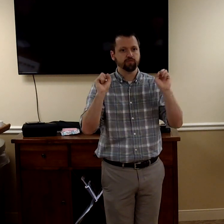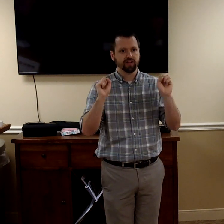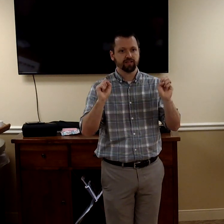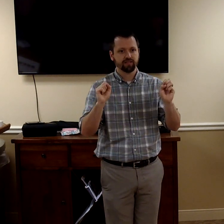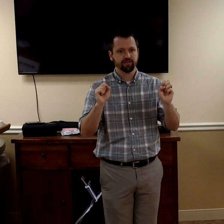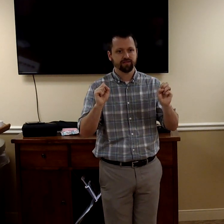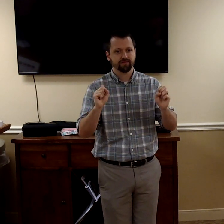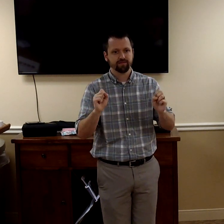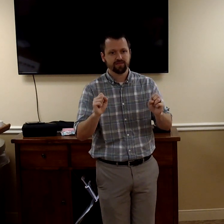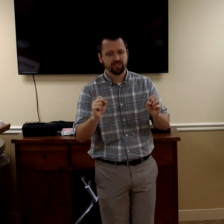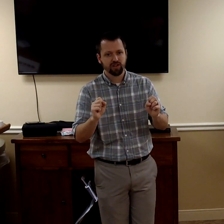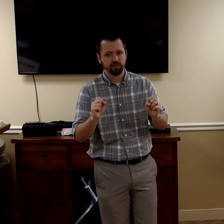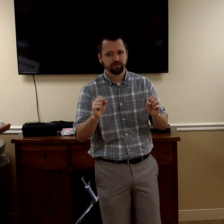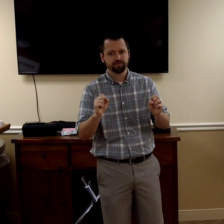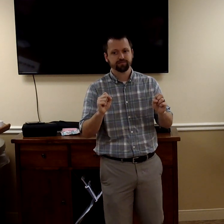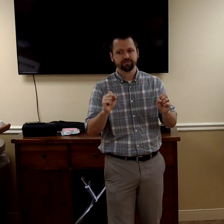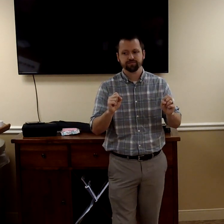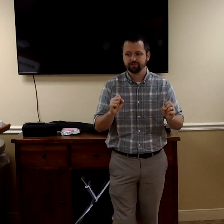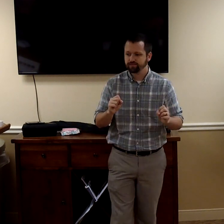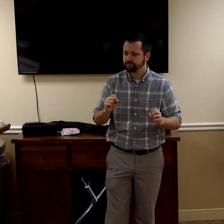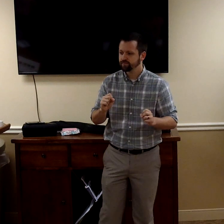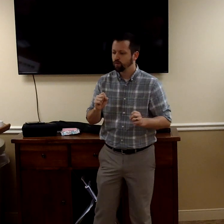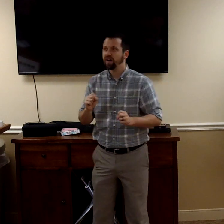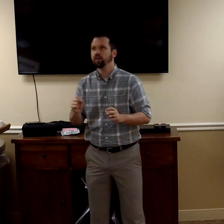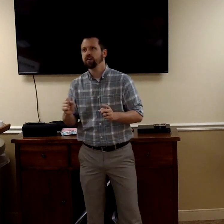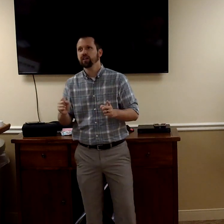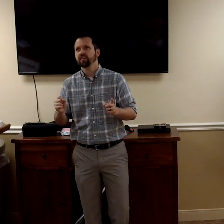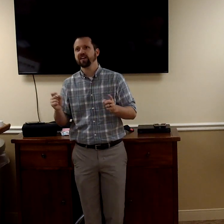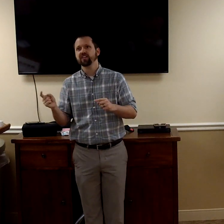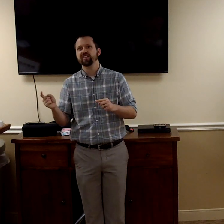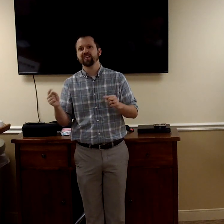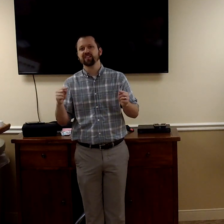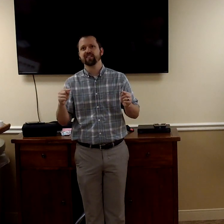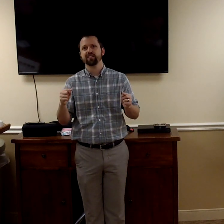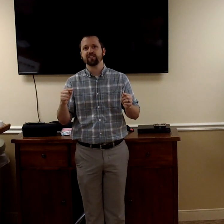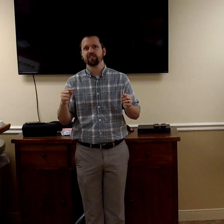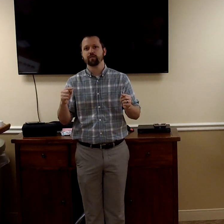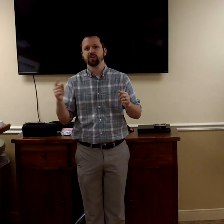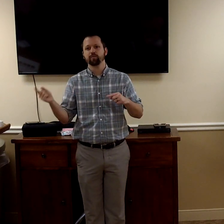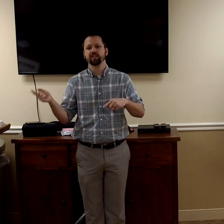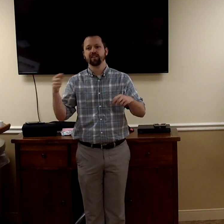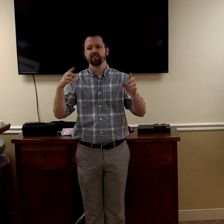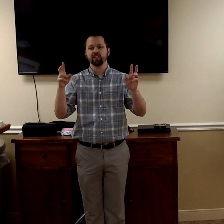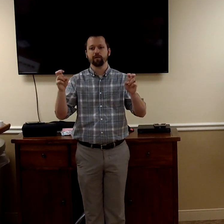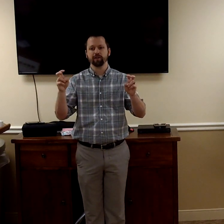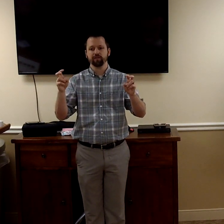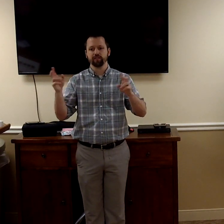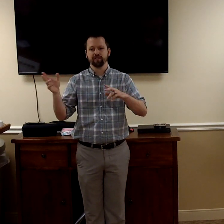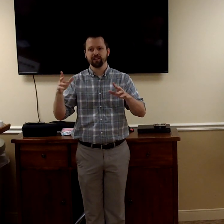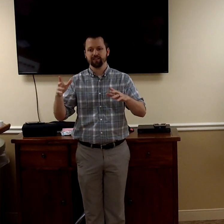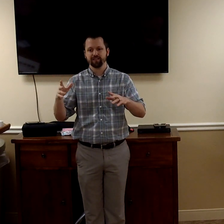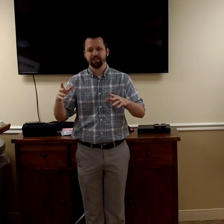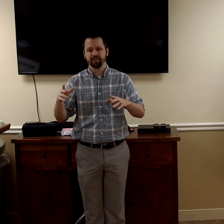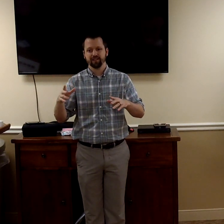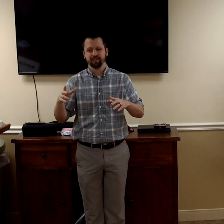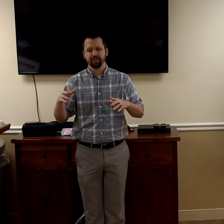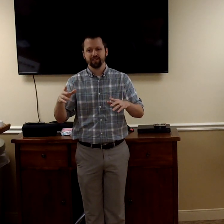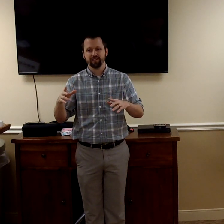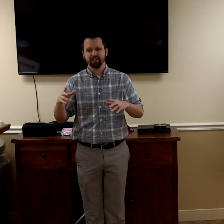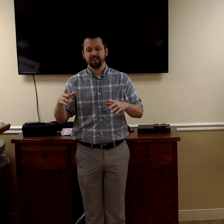subject. So, well, technically in that sense it's not the subject, but it's like the topic of the It's kind of sentence. natural for people to. It